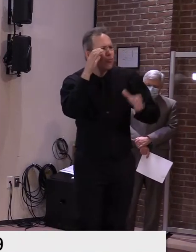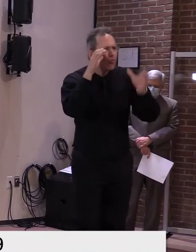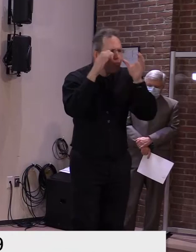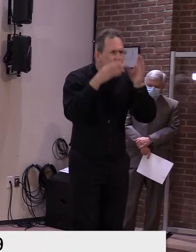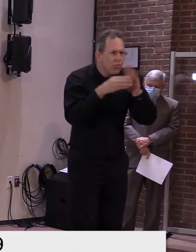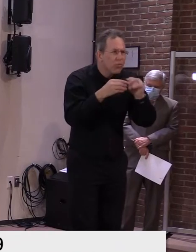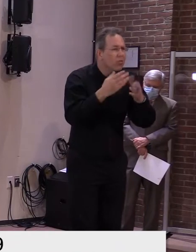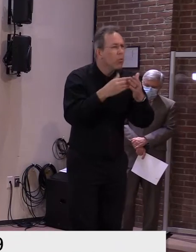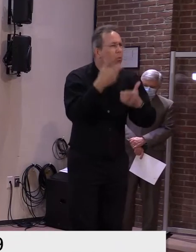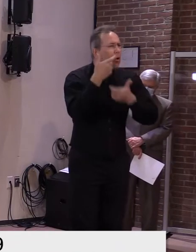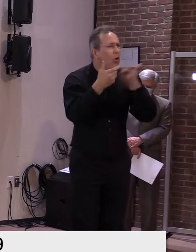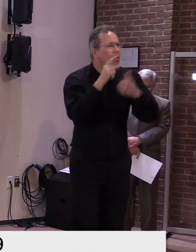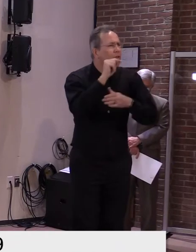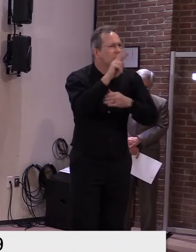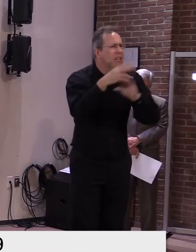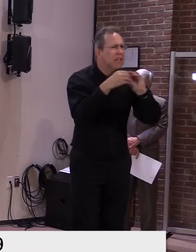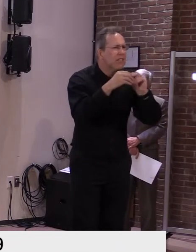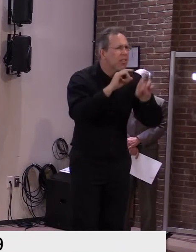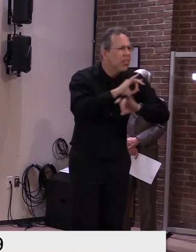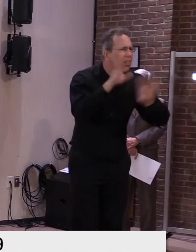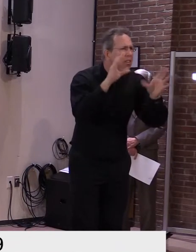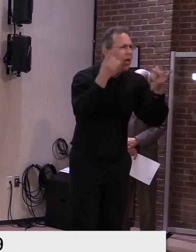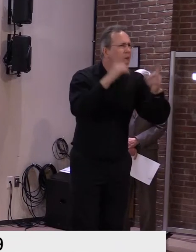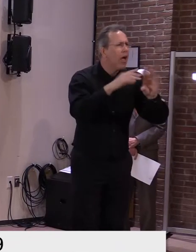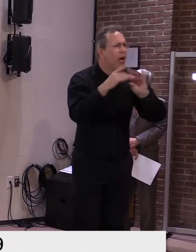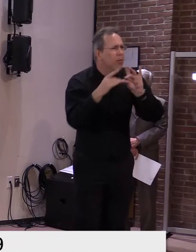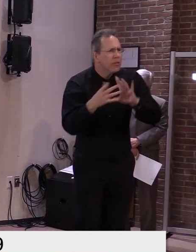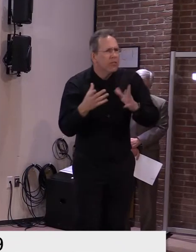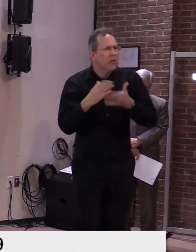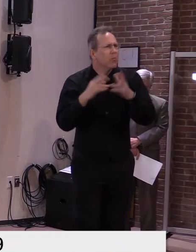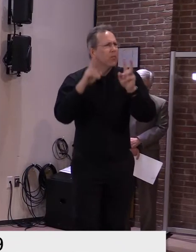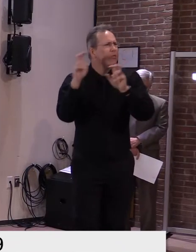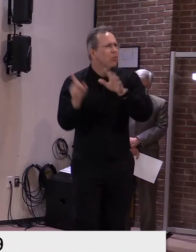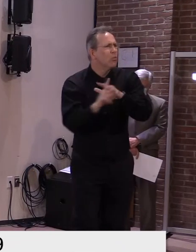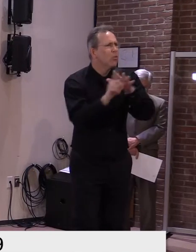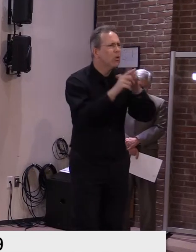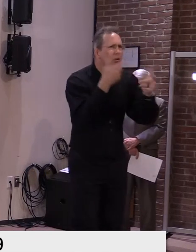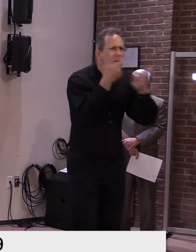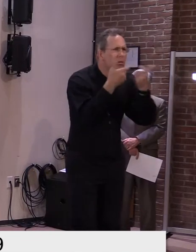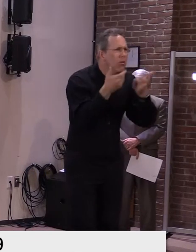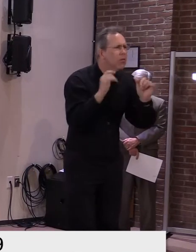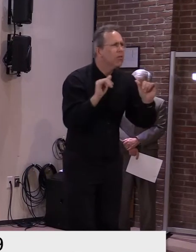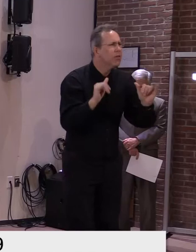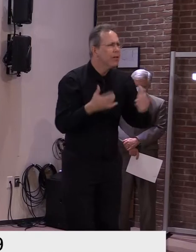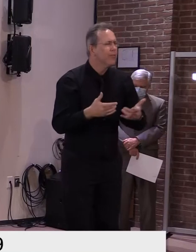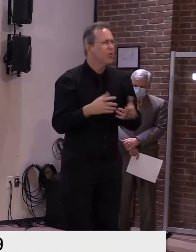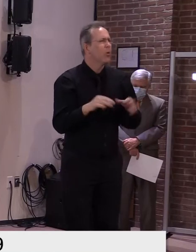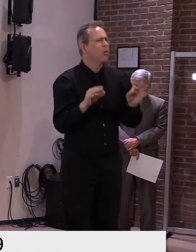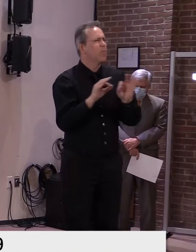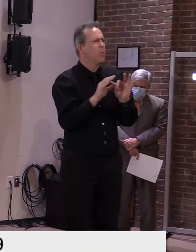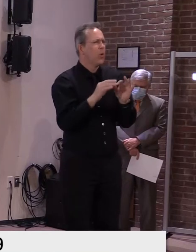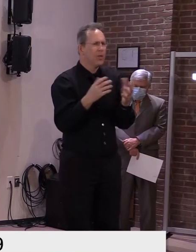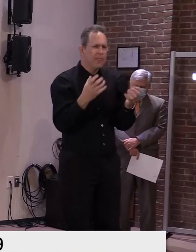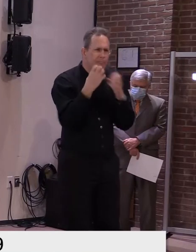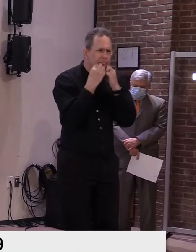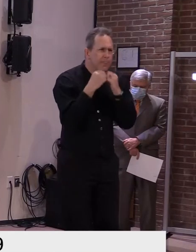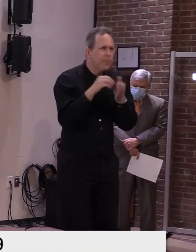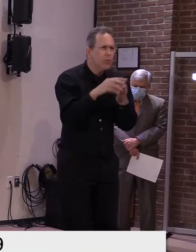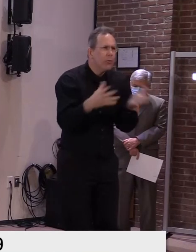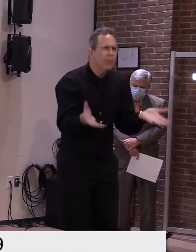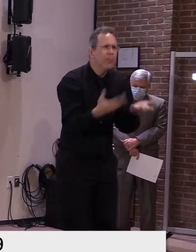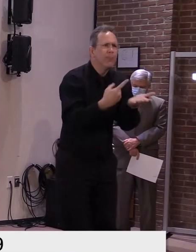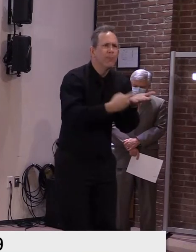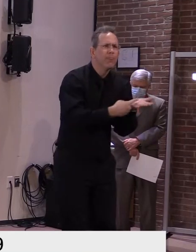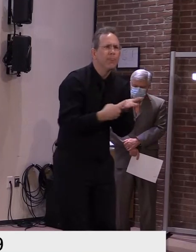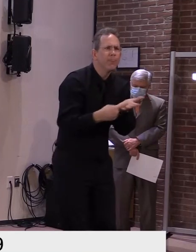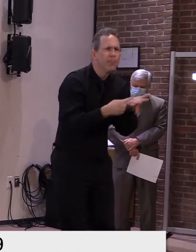and to have their input and experiences taken into account in an authentic way as we come through this crisis. Over and over again,